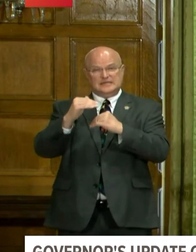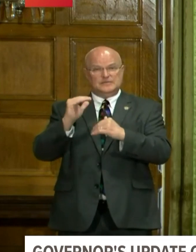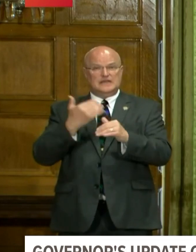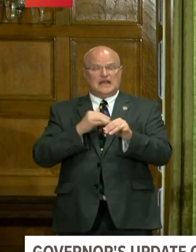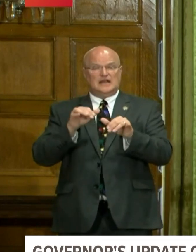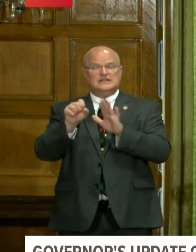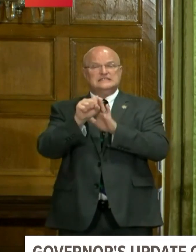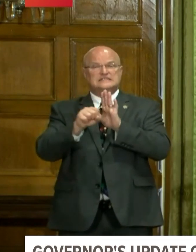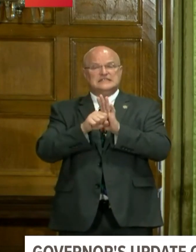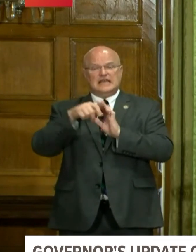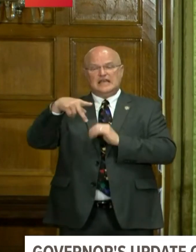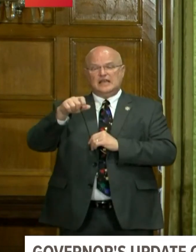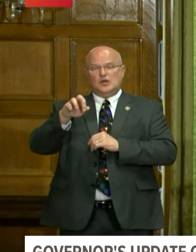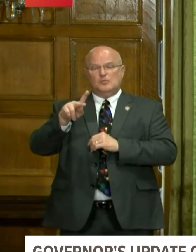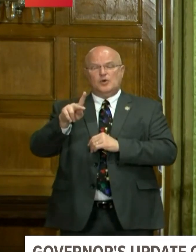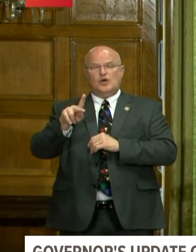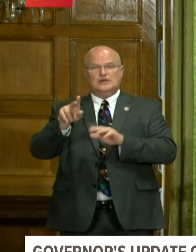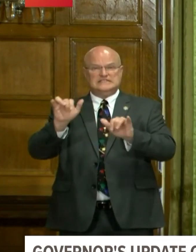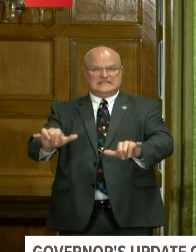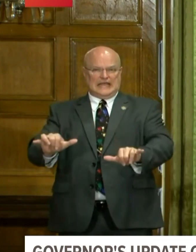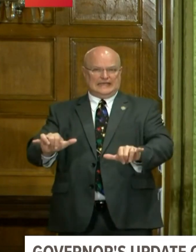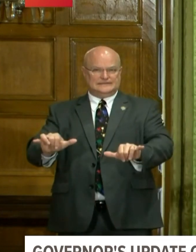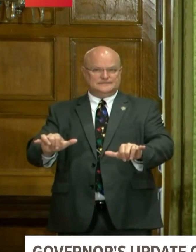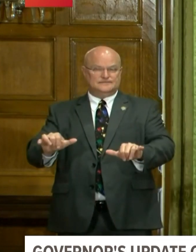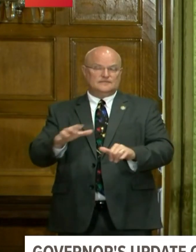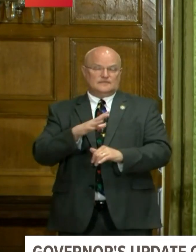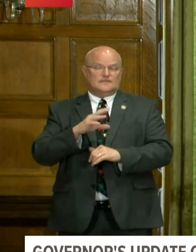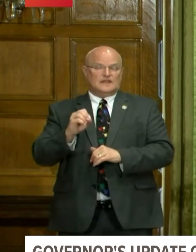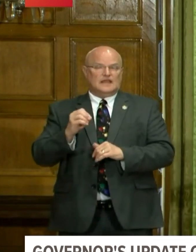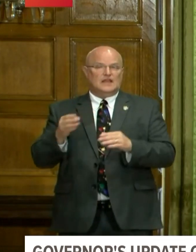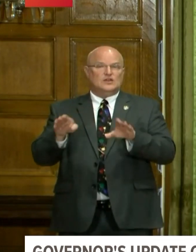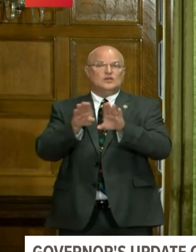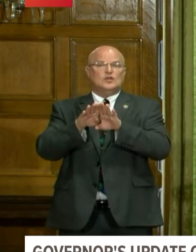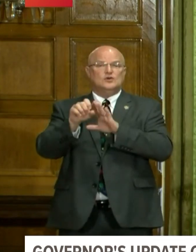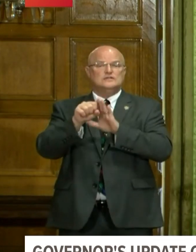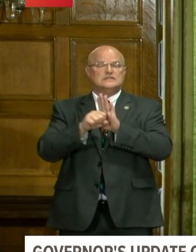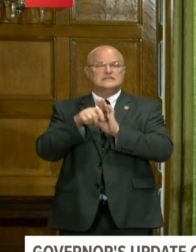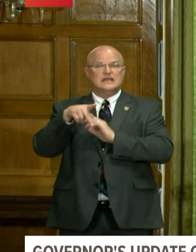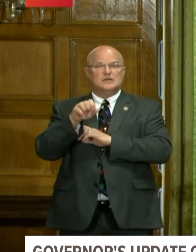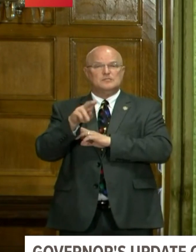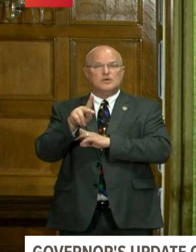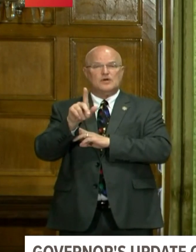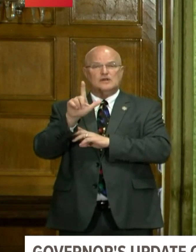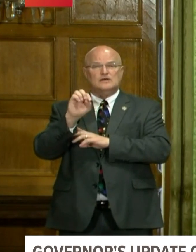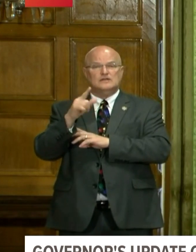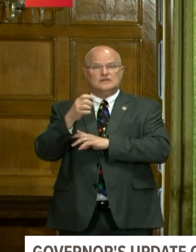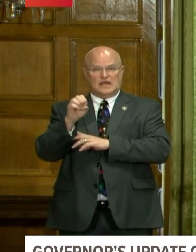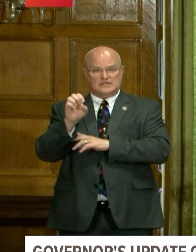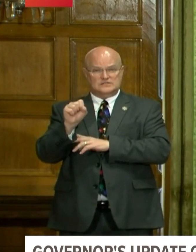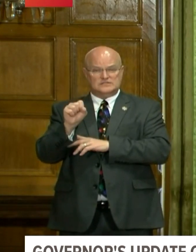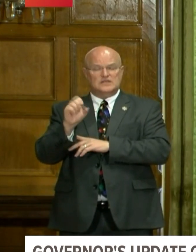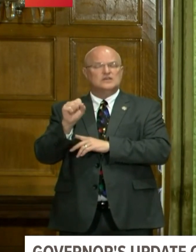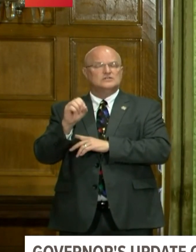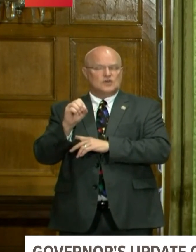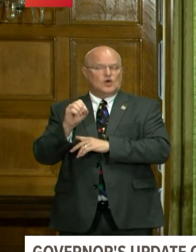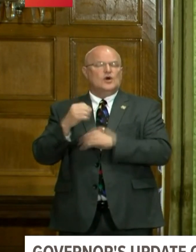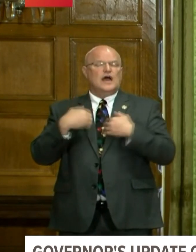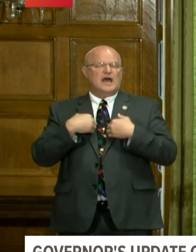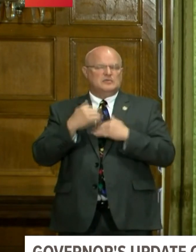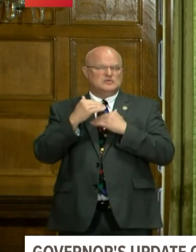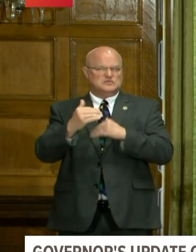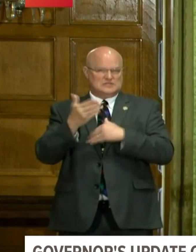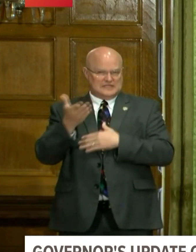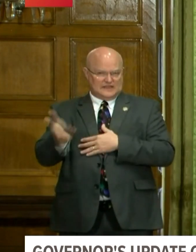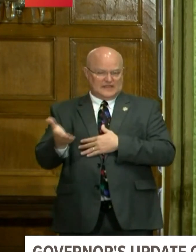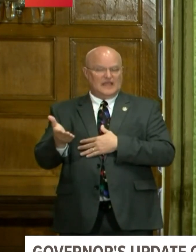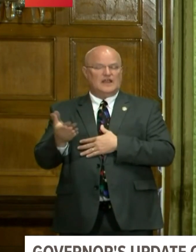our state park lodging. And closed our state park lodges, and so there have been